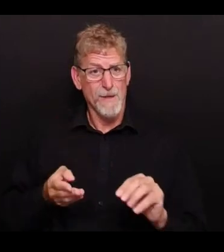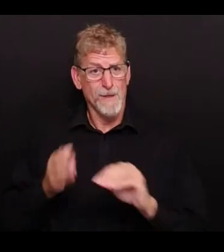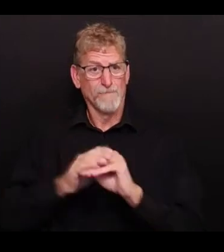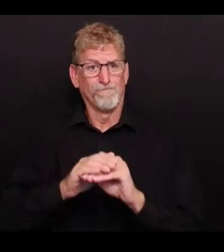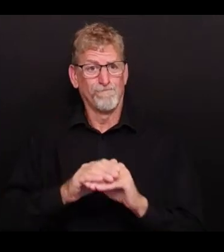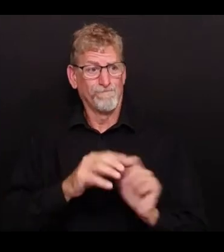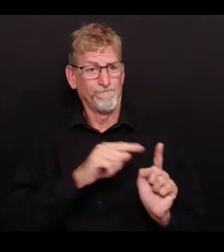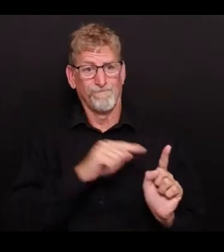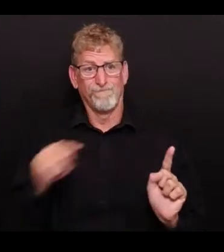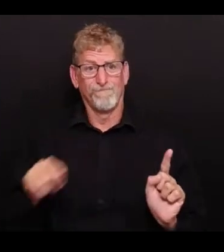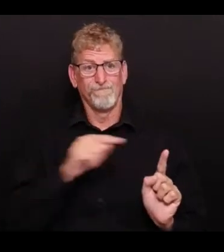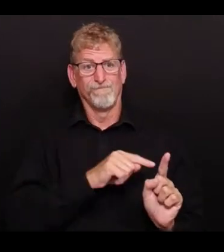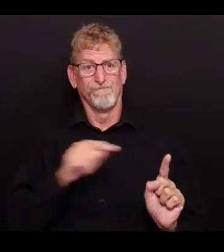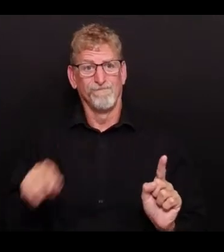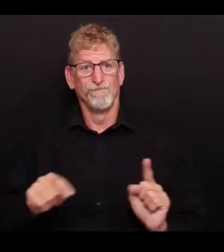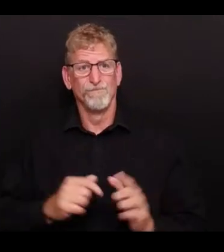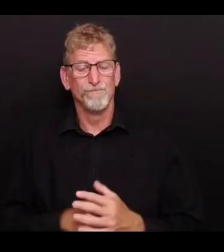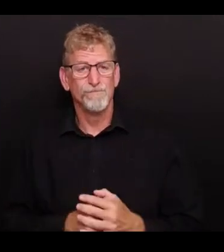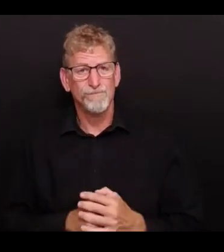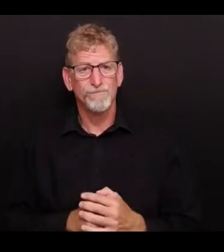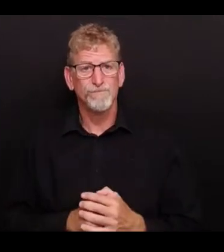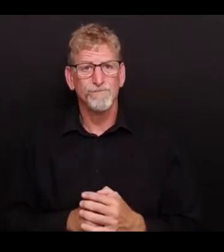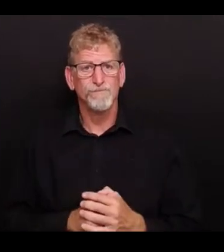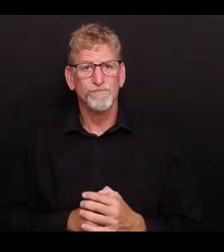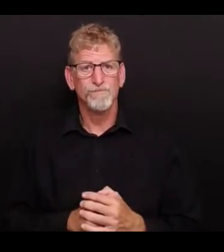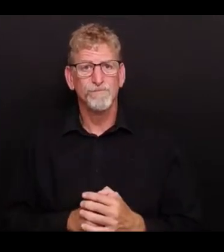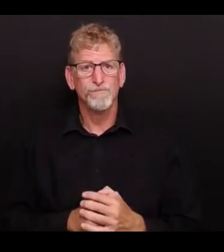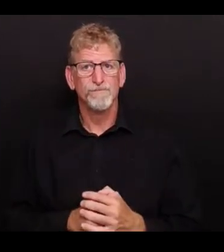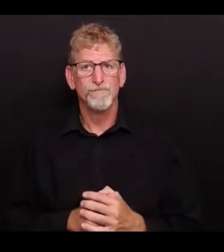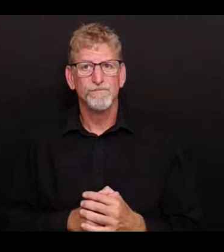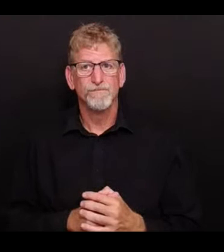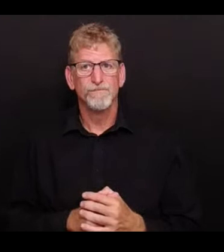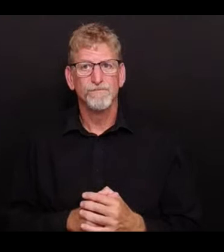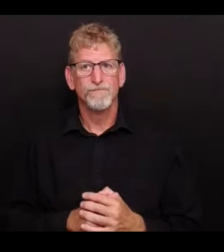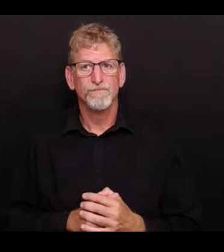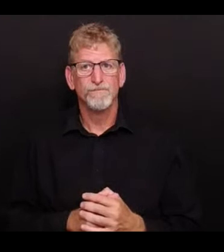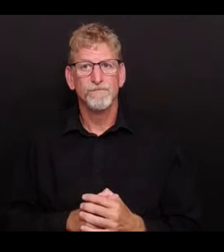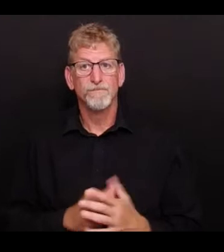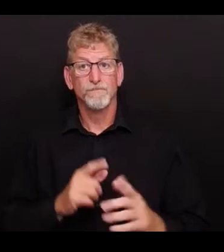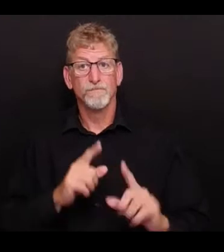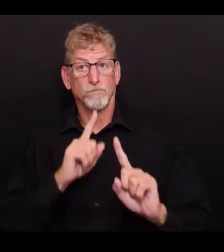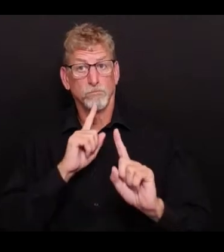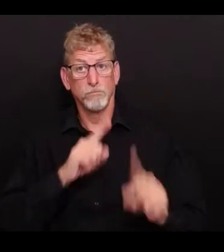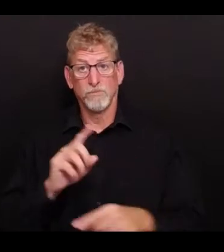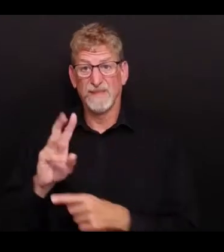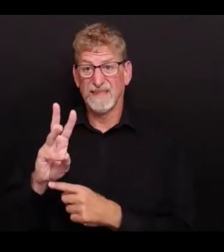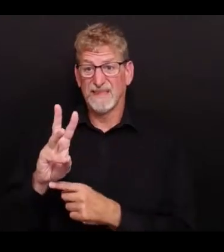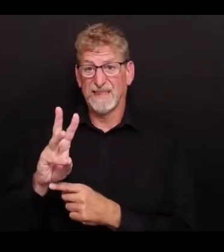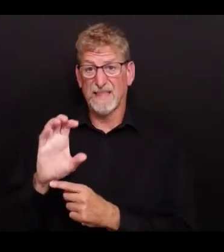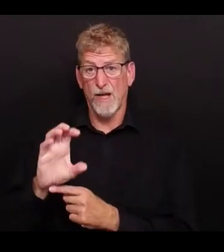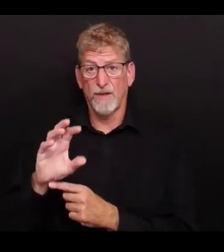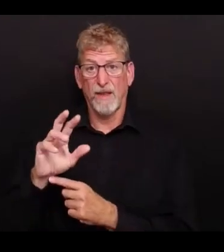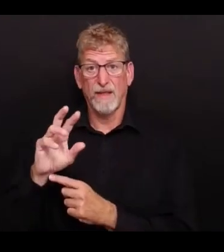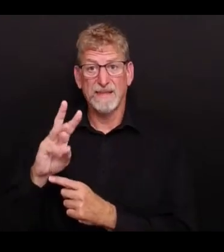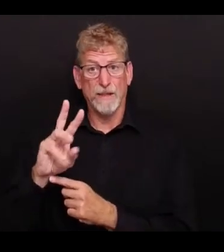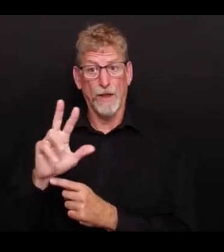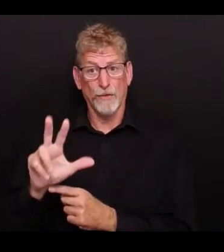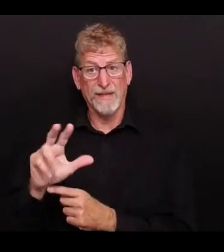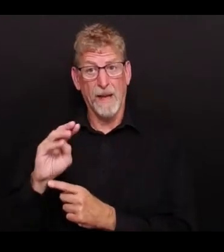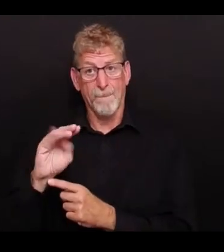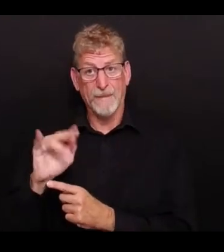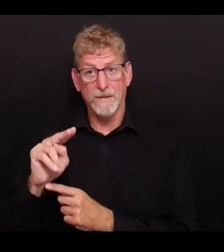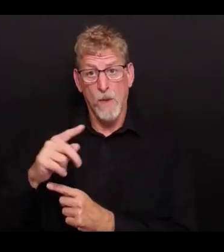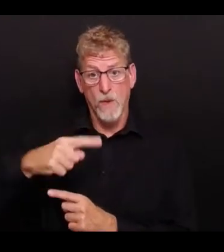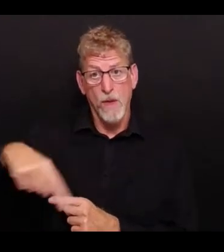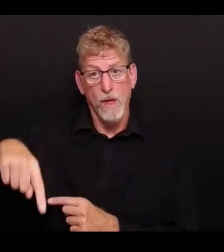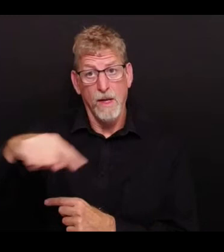bit. More on that later. We reported 663 Minnesota COVID-19 patients in the